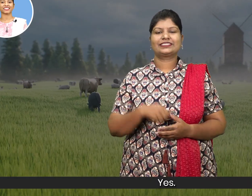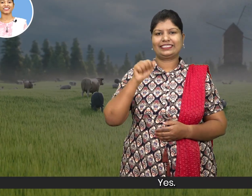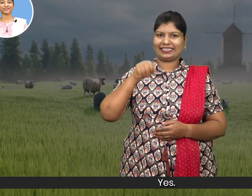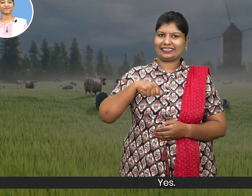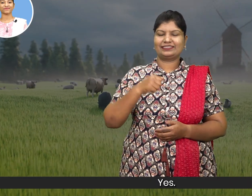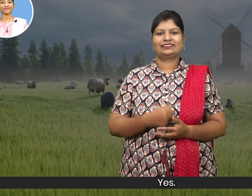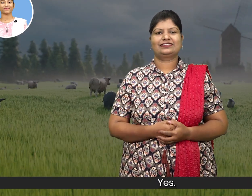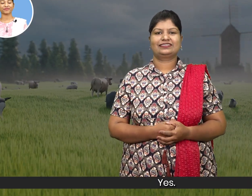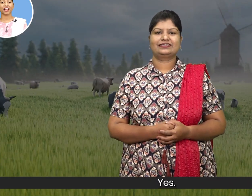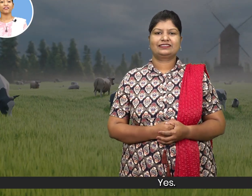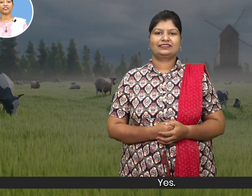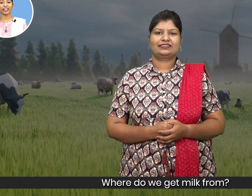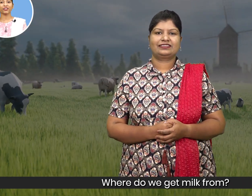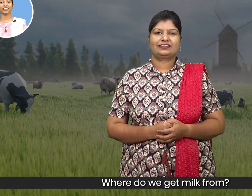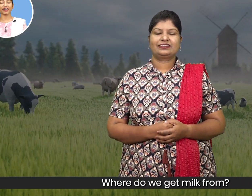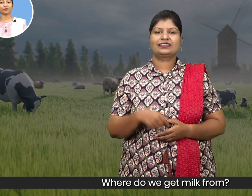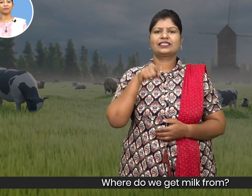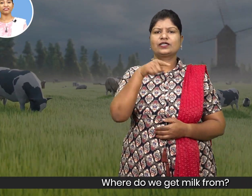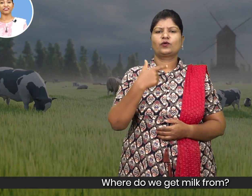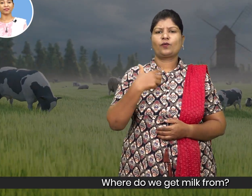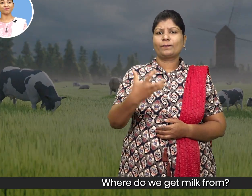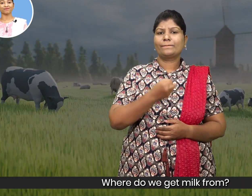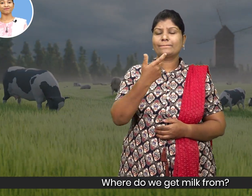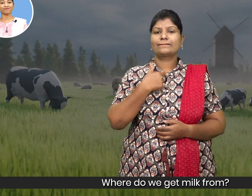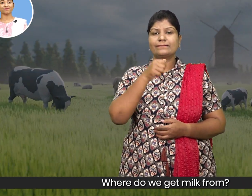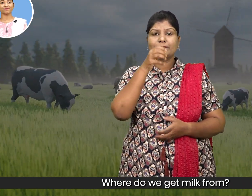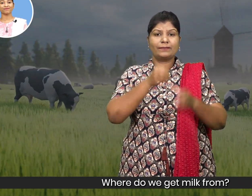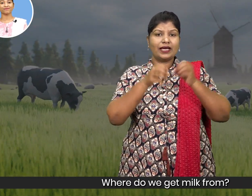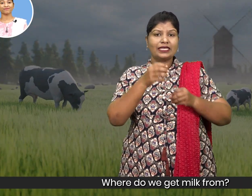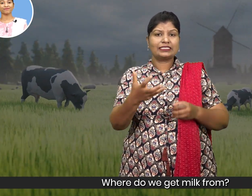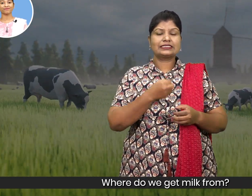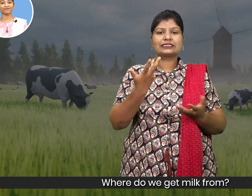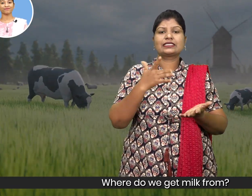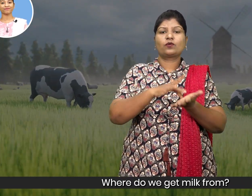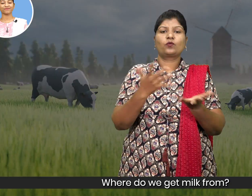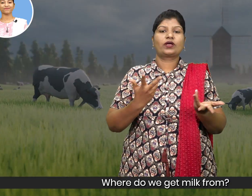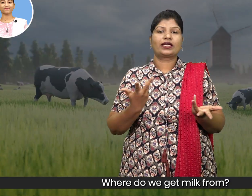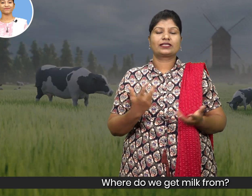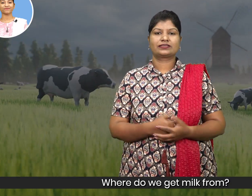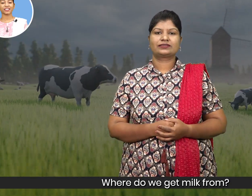Yes. Where do we get milk from?